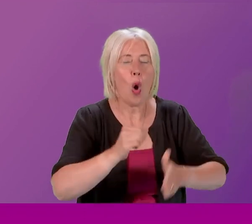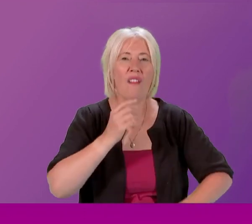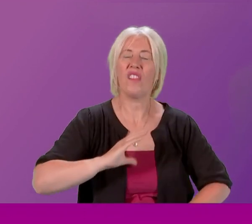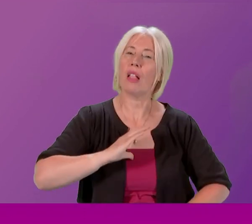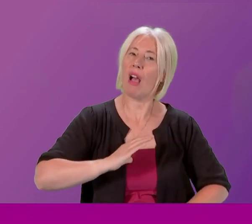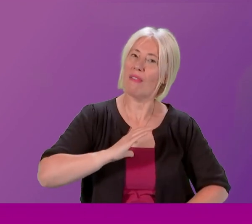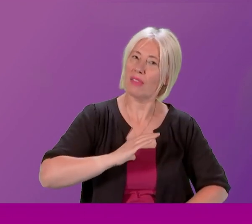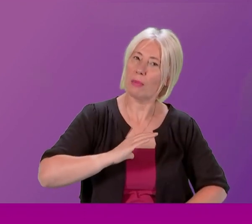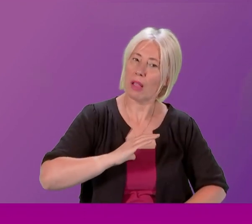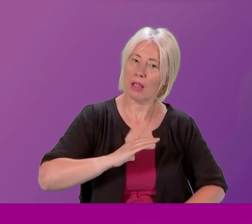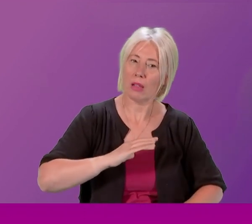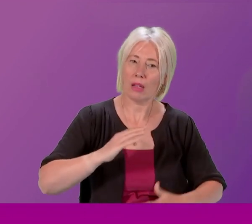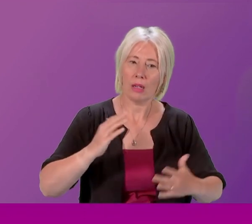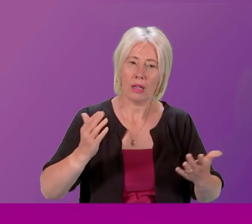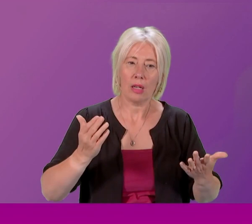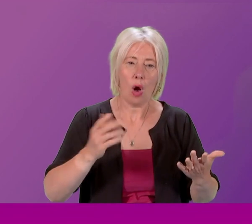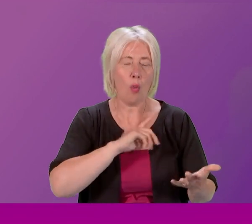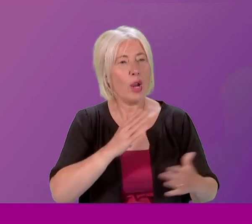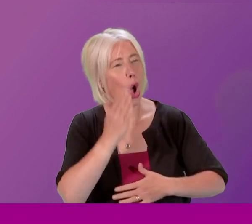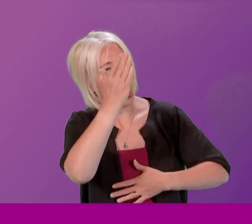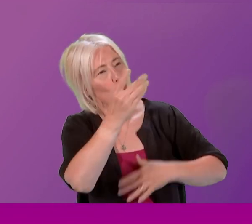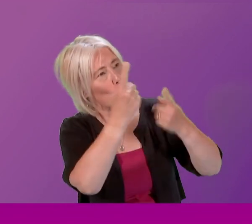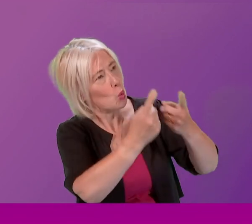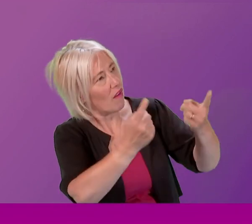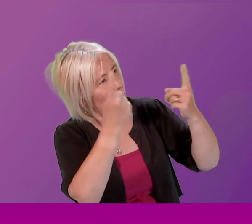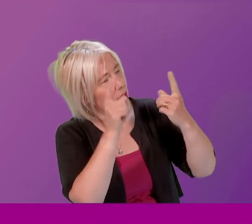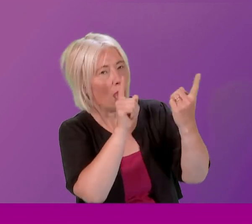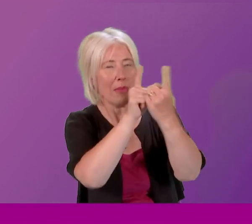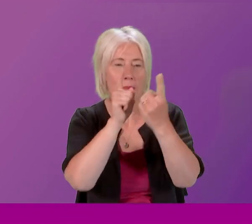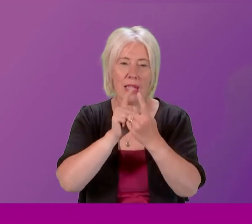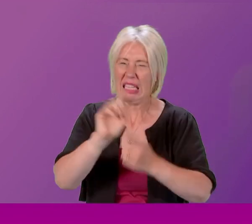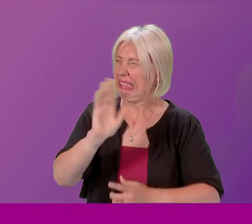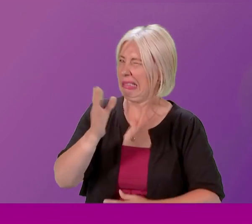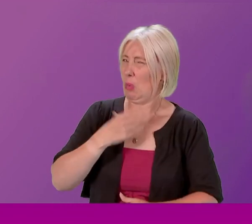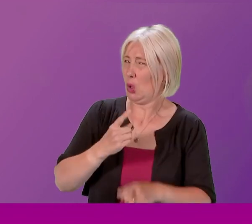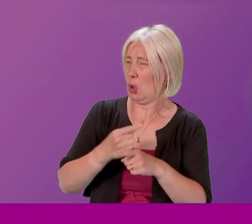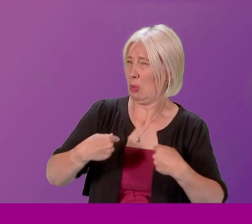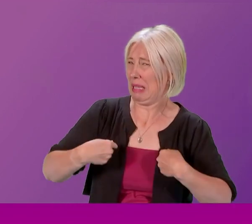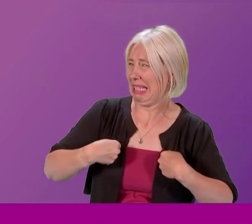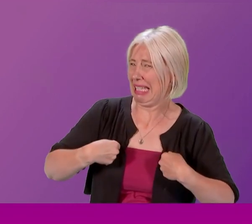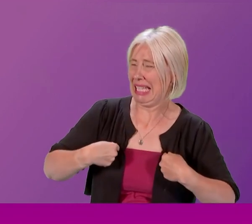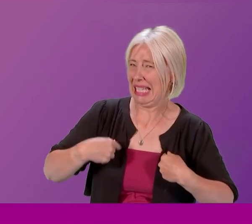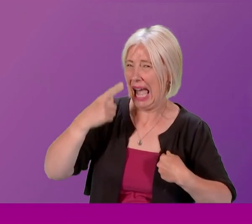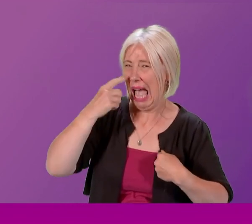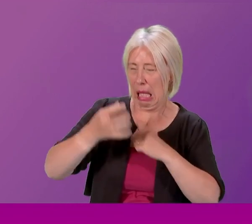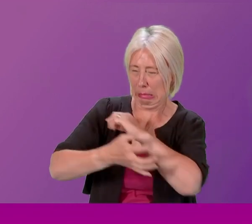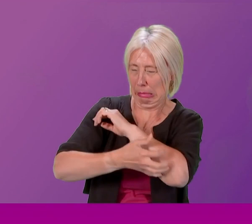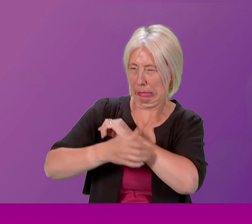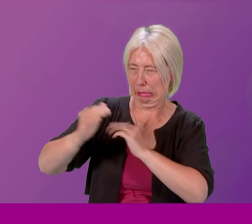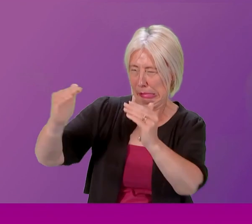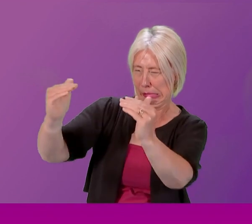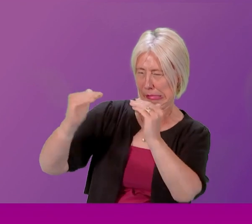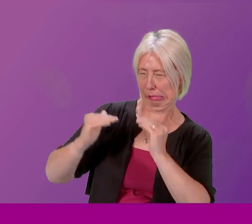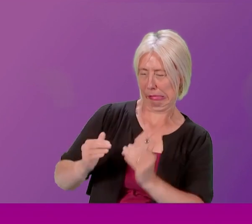fact, why don't I just go speak to the university? Why don't I go see these people? Oh, they wouldn't want to speak to me. I'm a grotty chav to